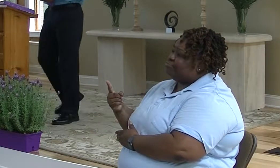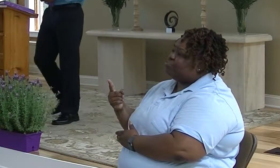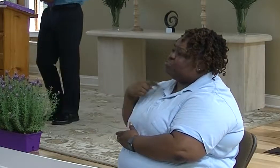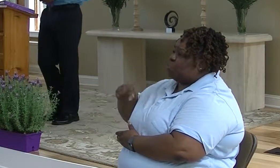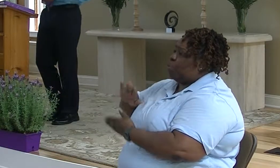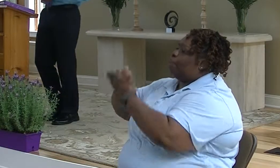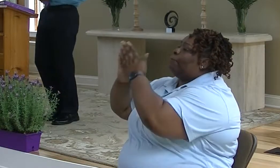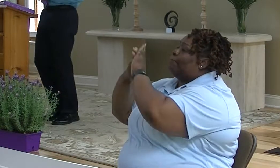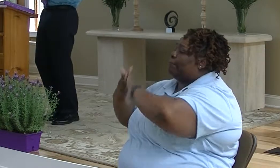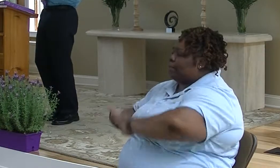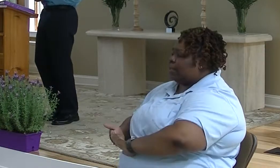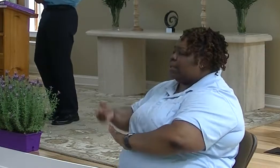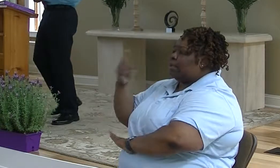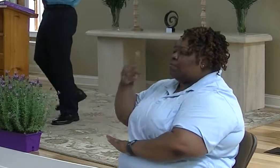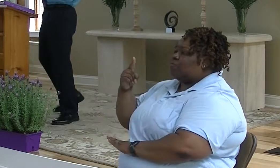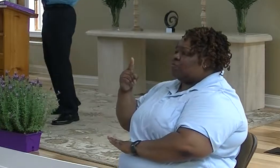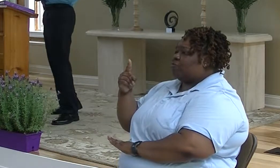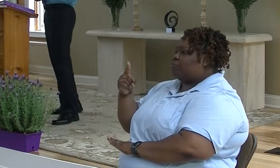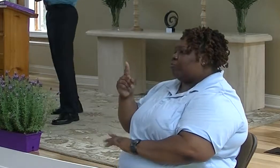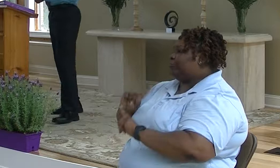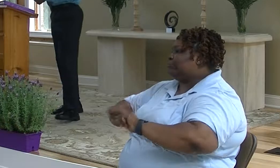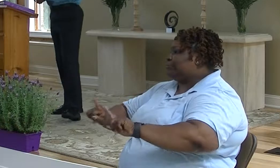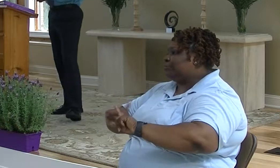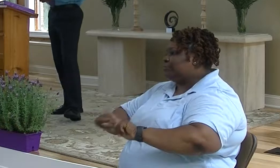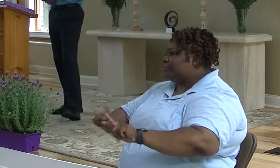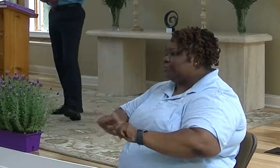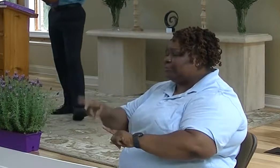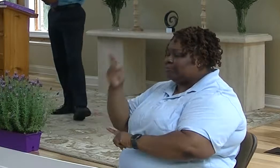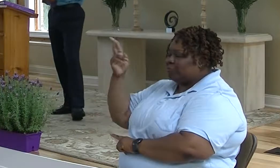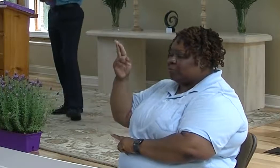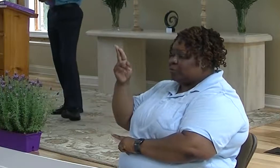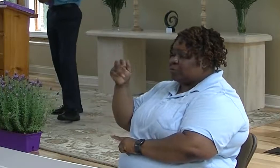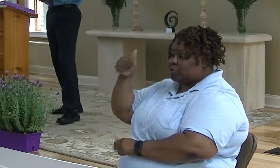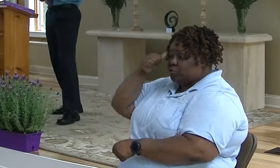be for some reason or another. Do you remember